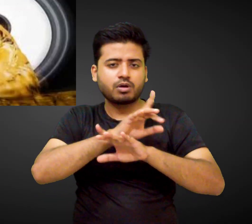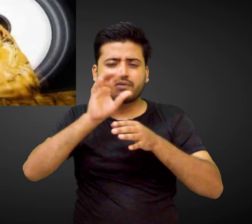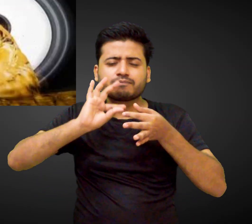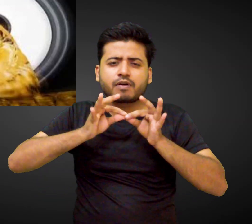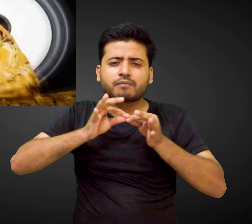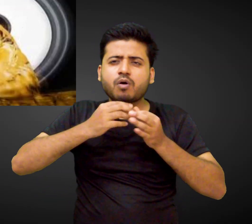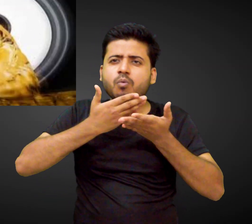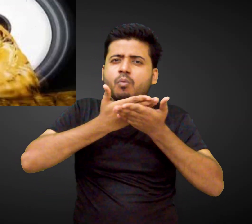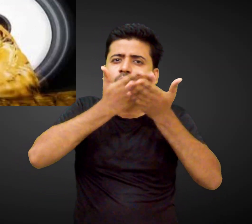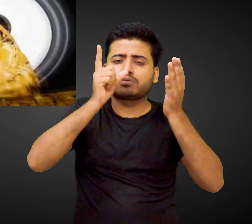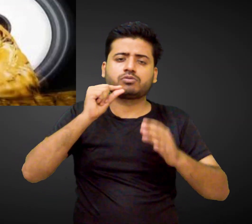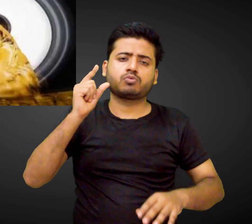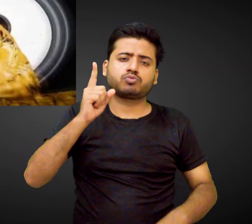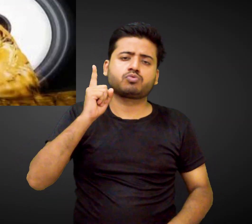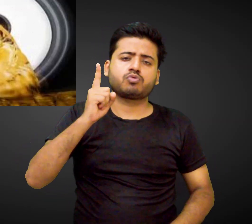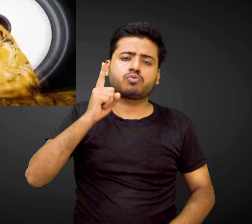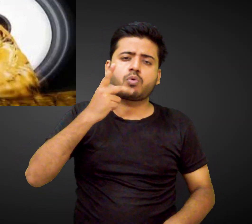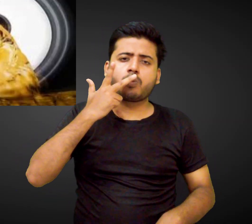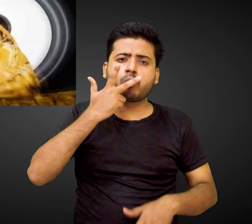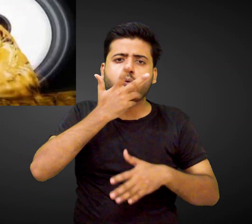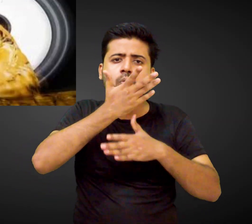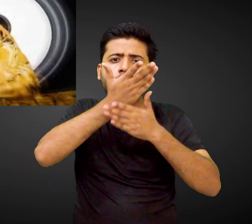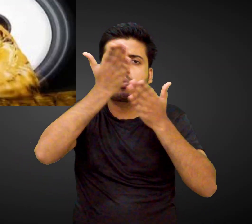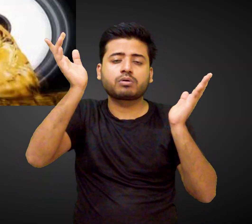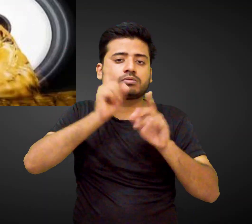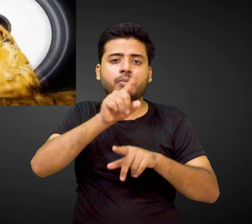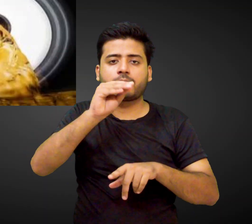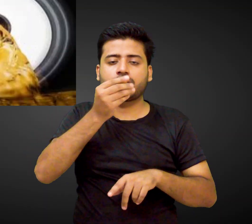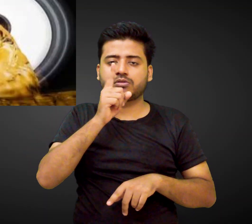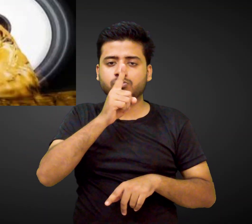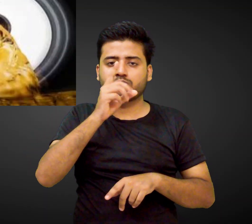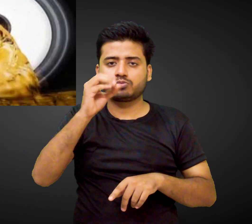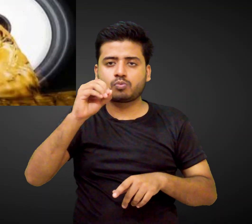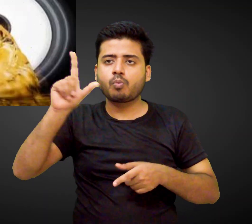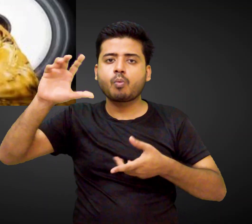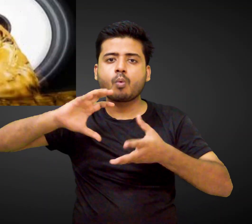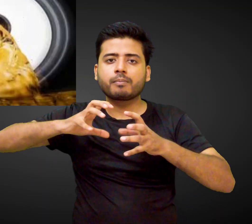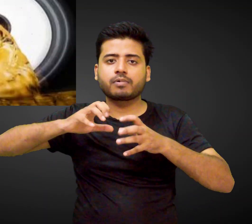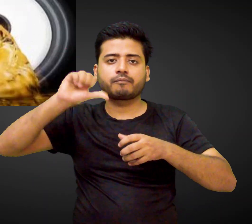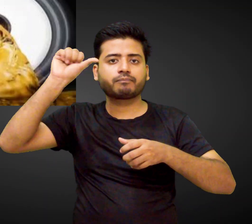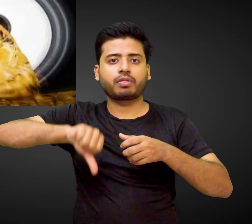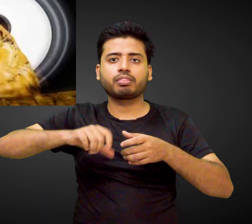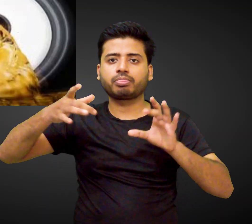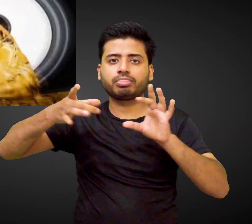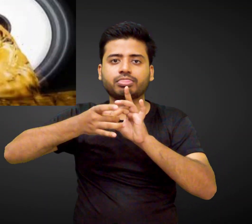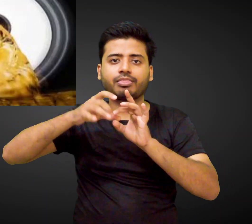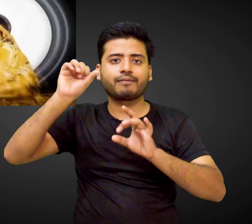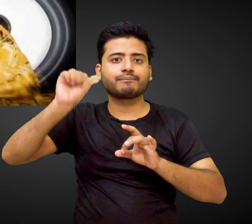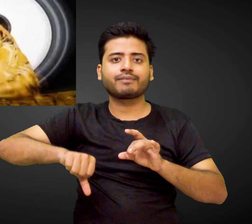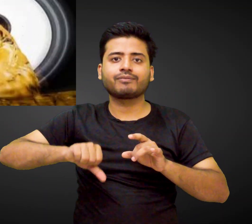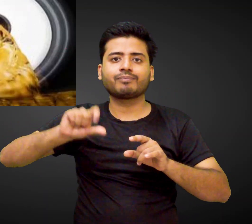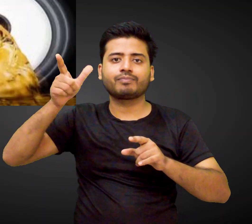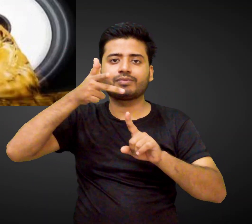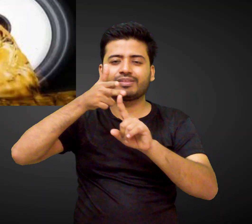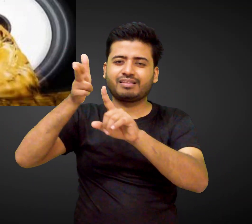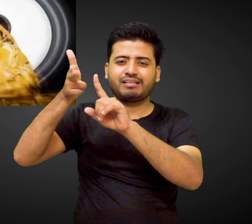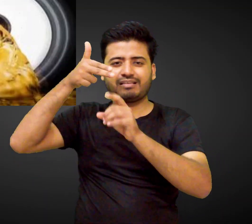unnecessary weight. For every extra 45 kg of weight, your fuel economy can drop by 1-2%.